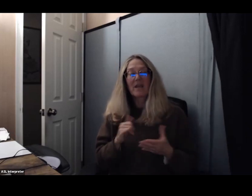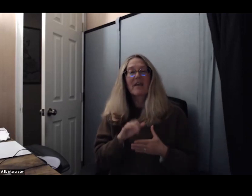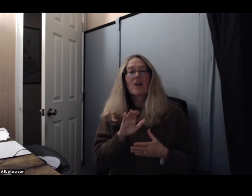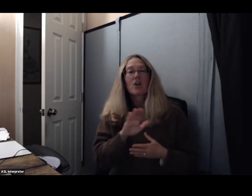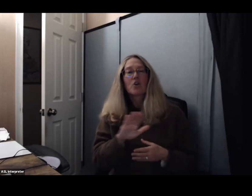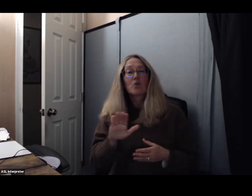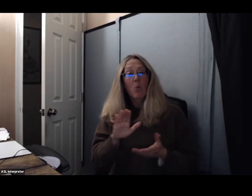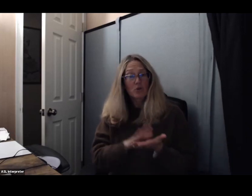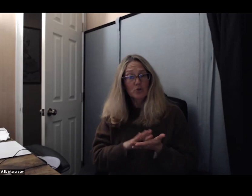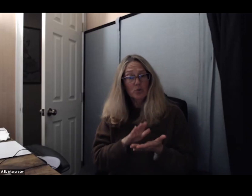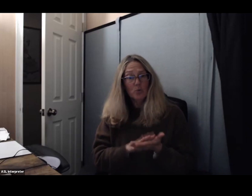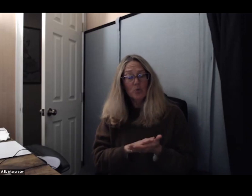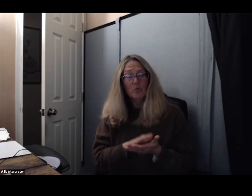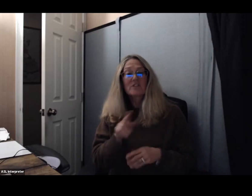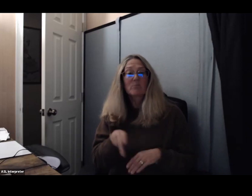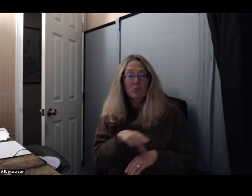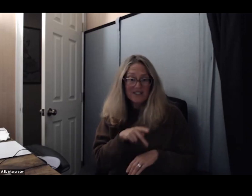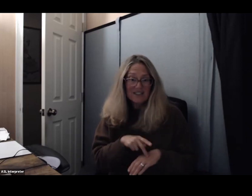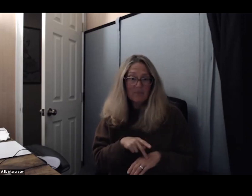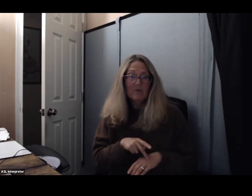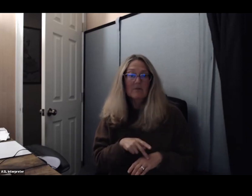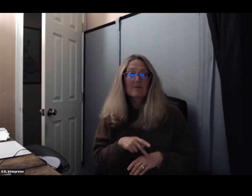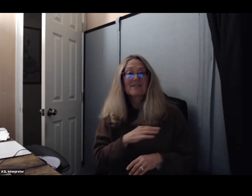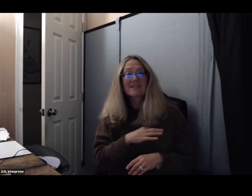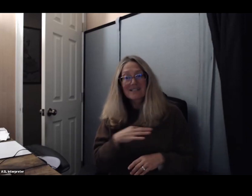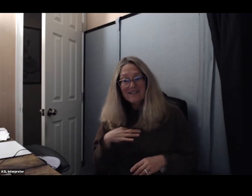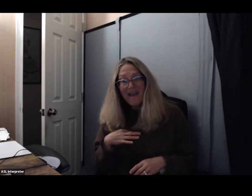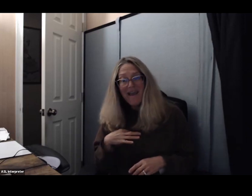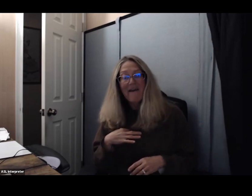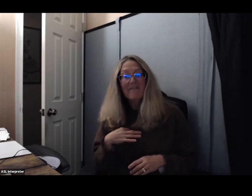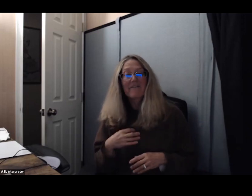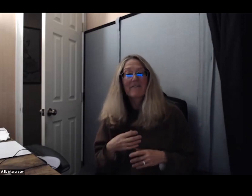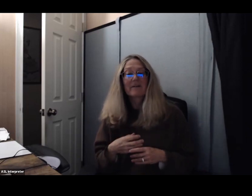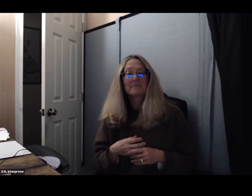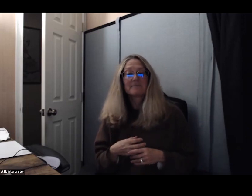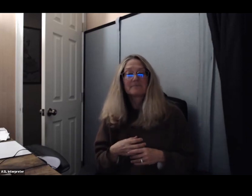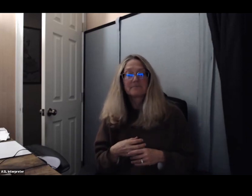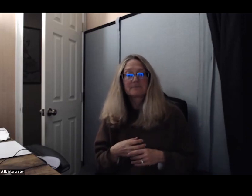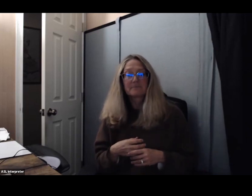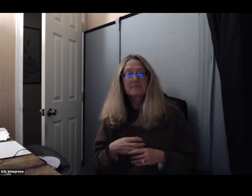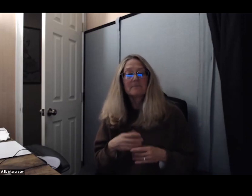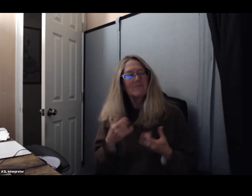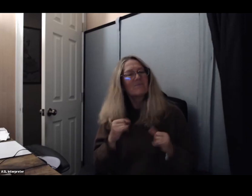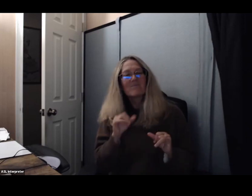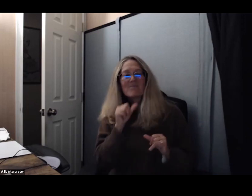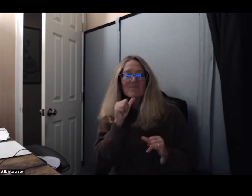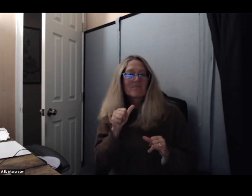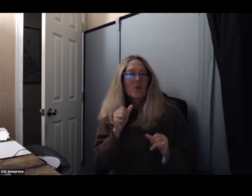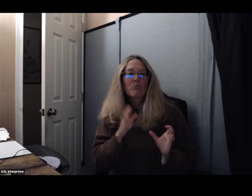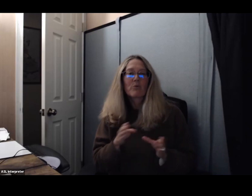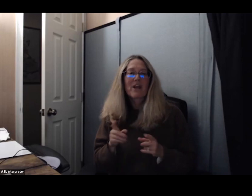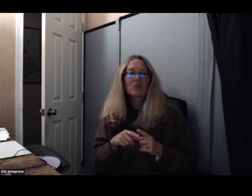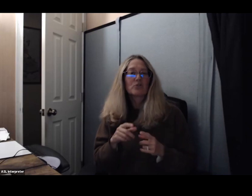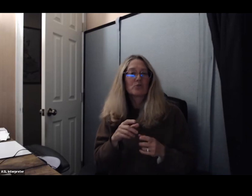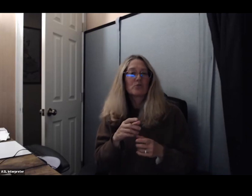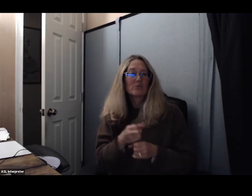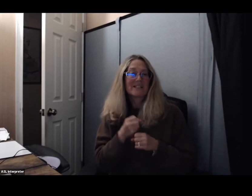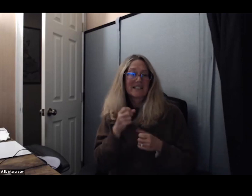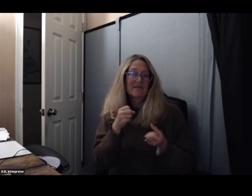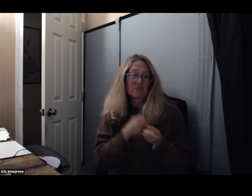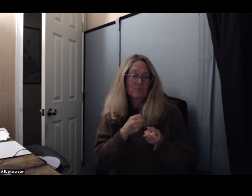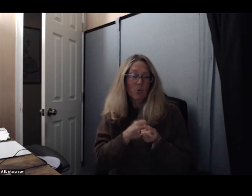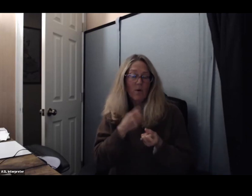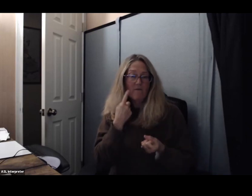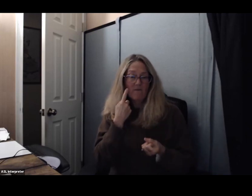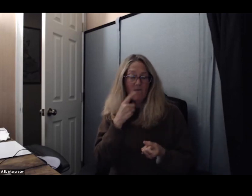your schools, your principals, your staff members are still not prepared to give support to our